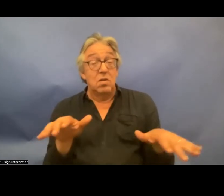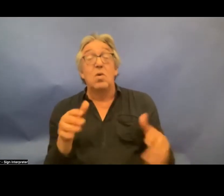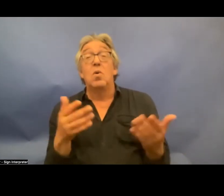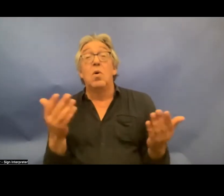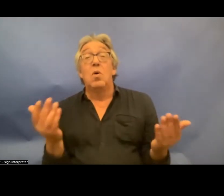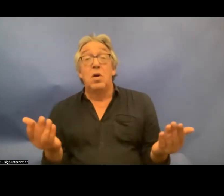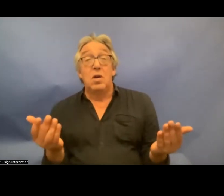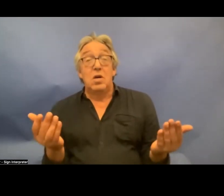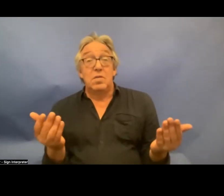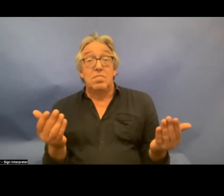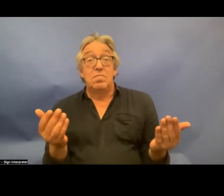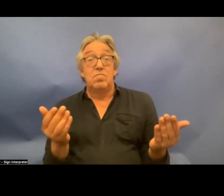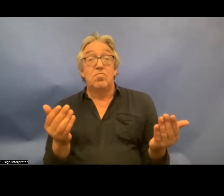workshops